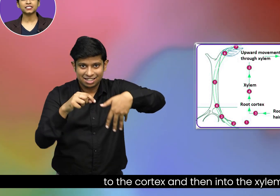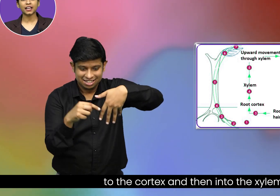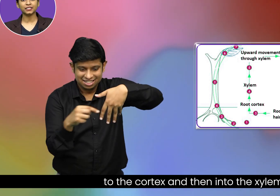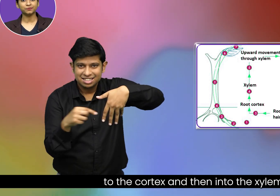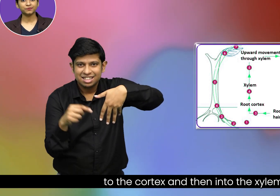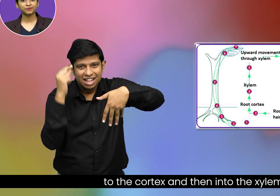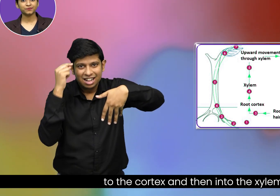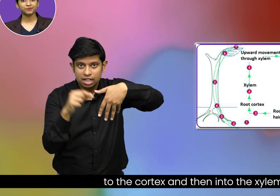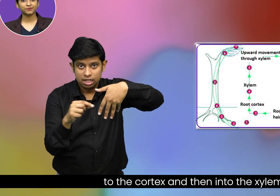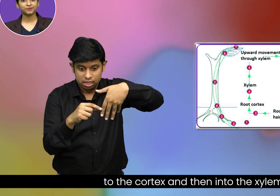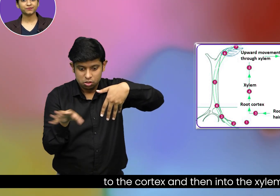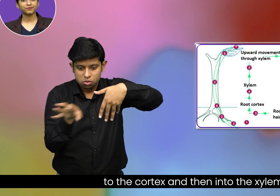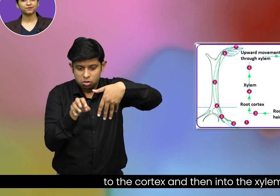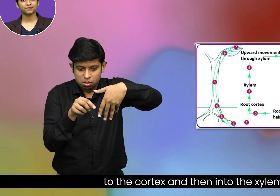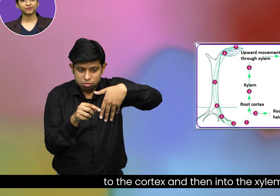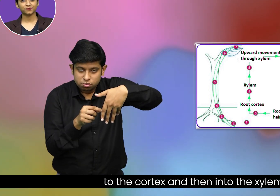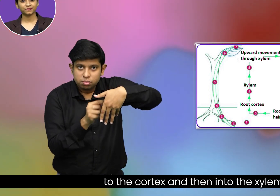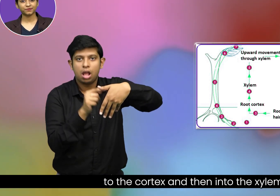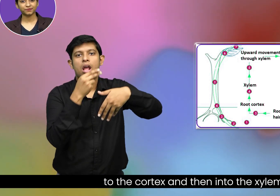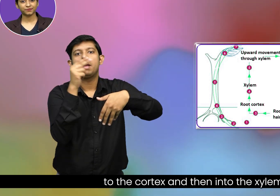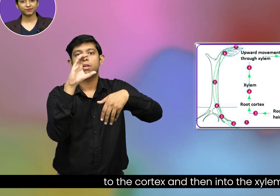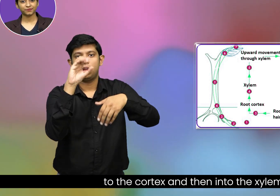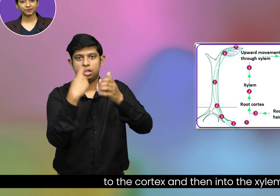the xylem.